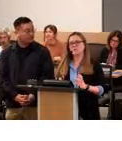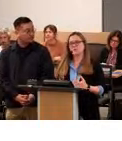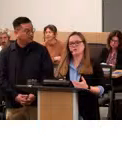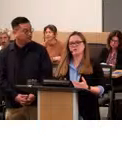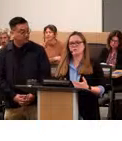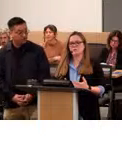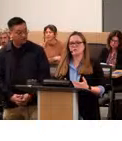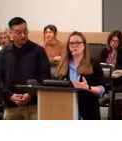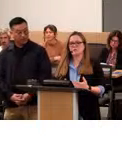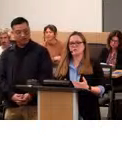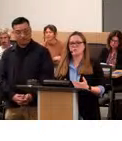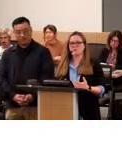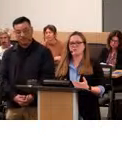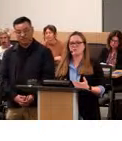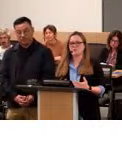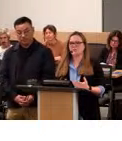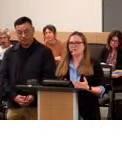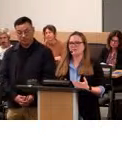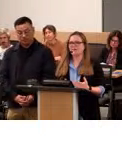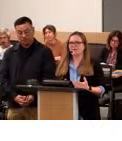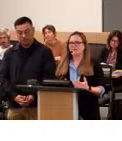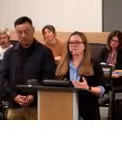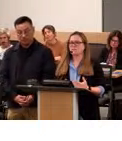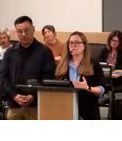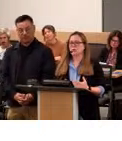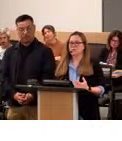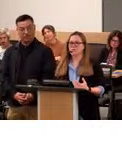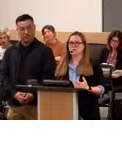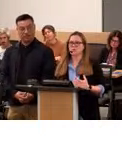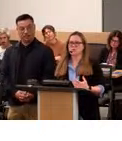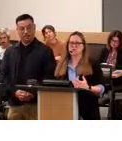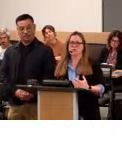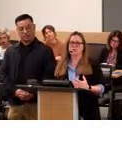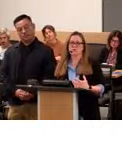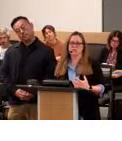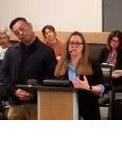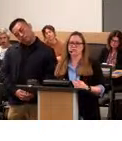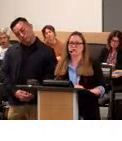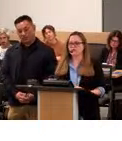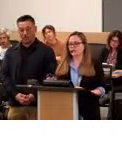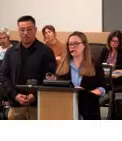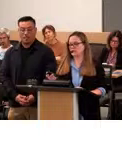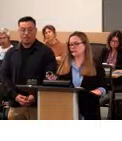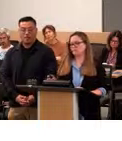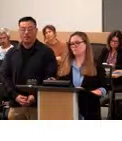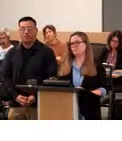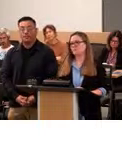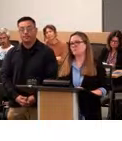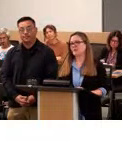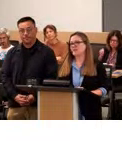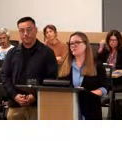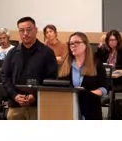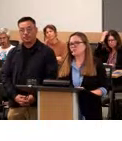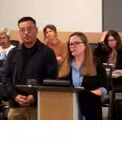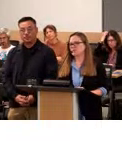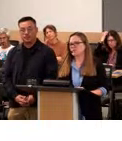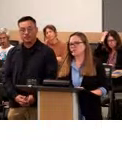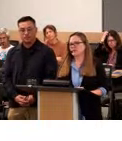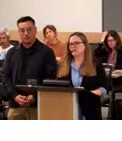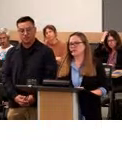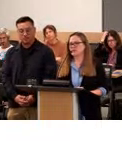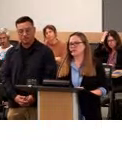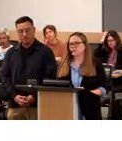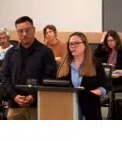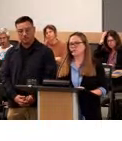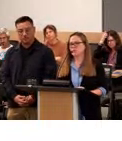responsive professional learning, or professional learning that is in response to an emerging or urgent need of our educators. So I'm going to start with